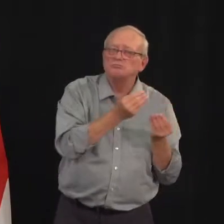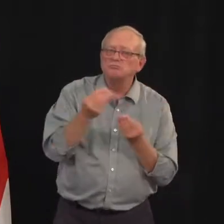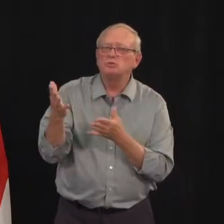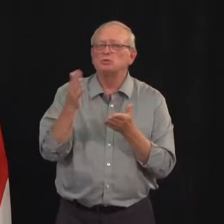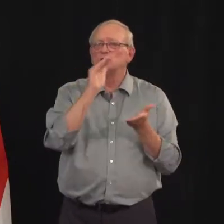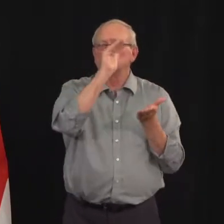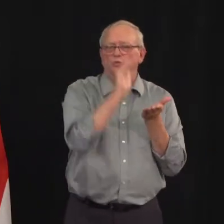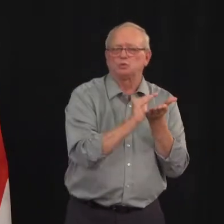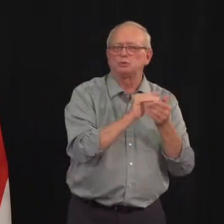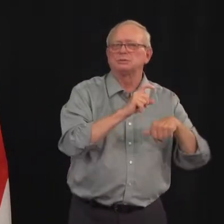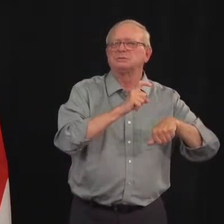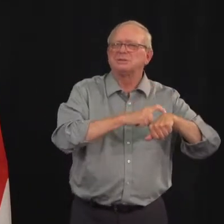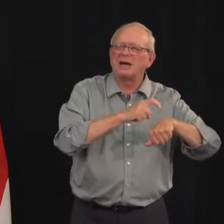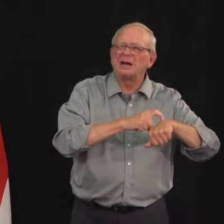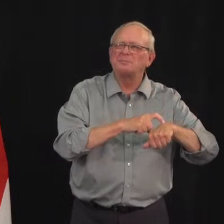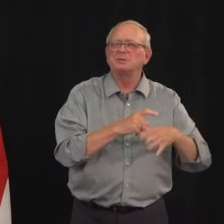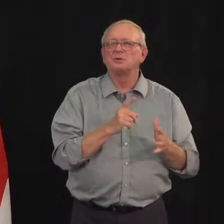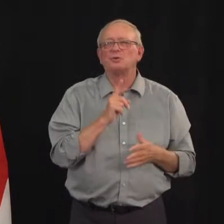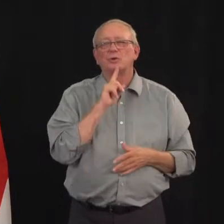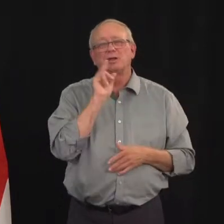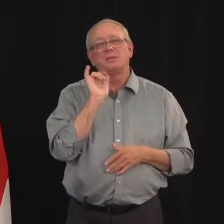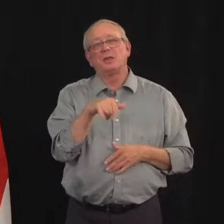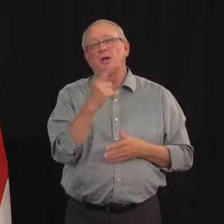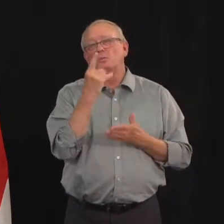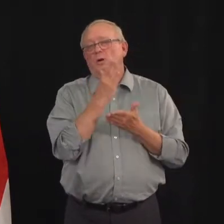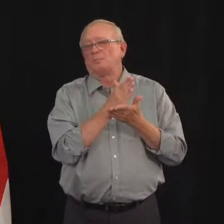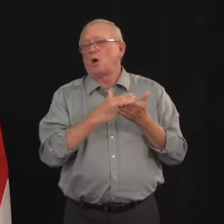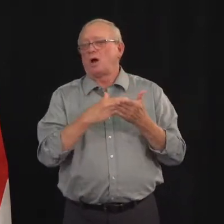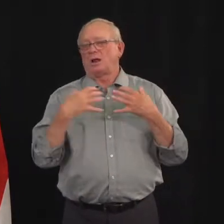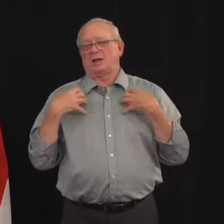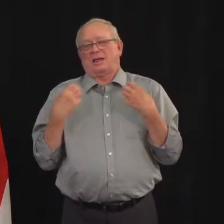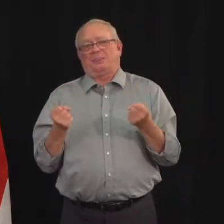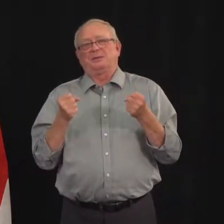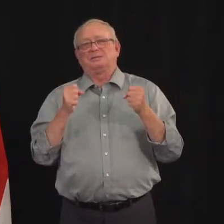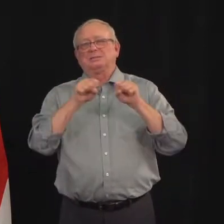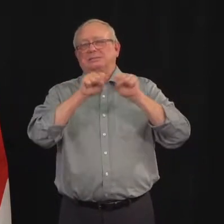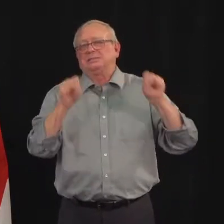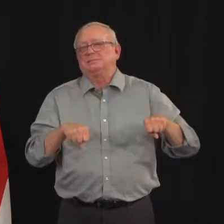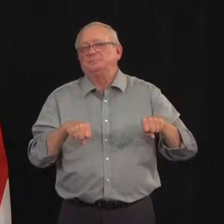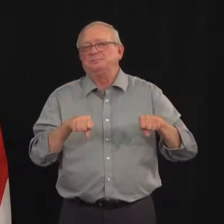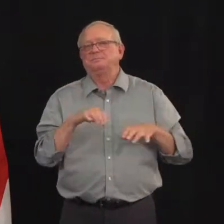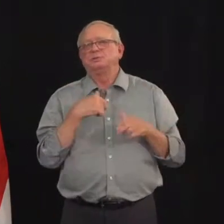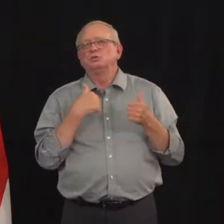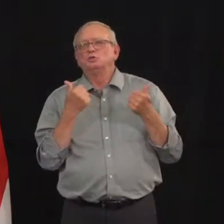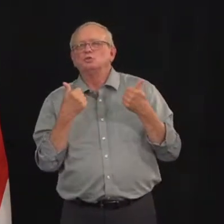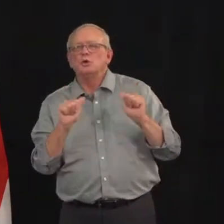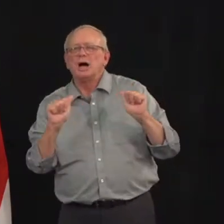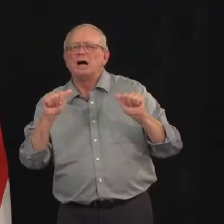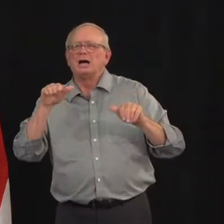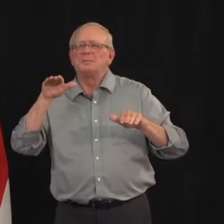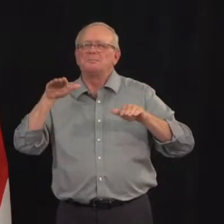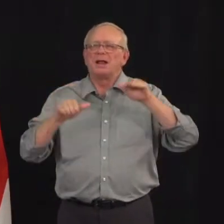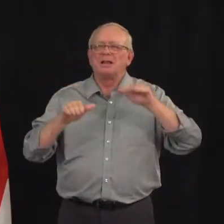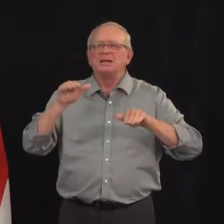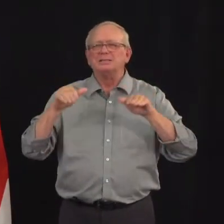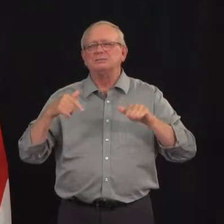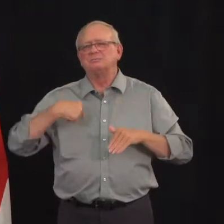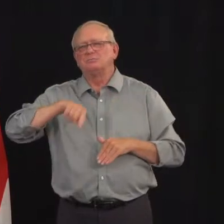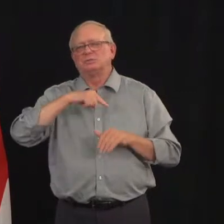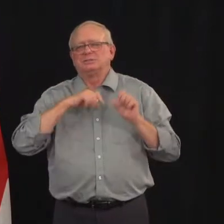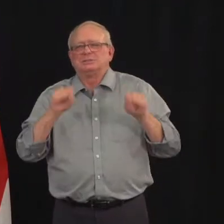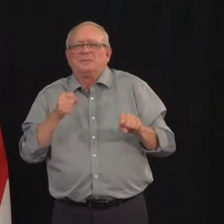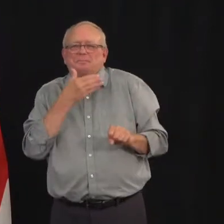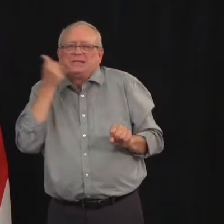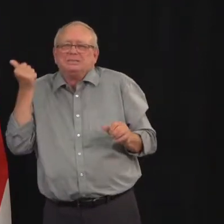working to create that balance. All right, I think we've got time for 3 more. Operator, could you put through the next question,